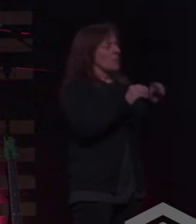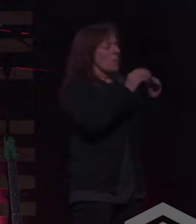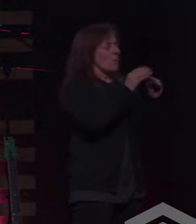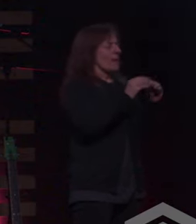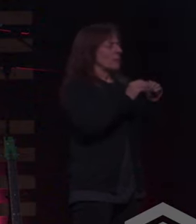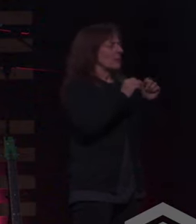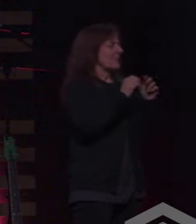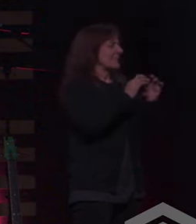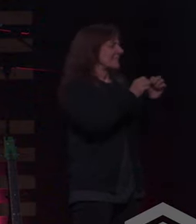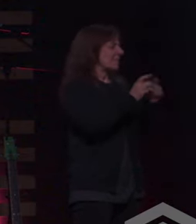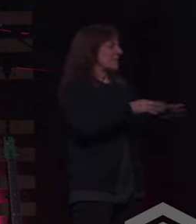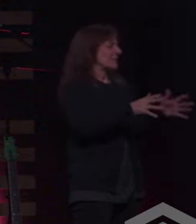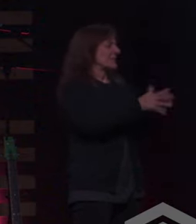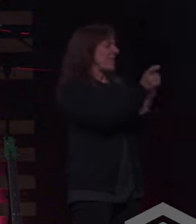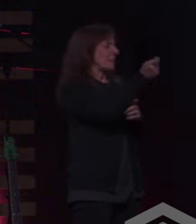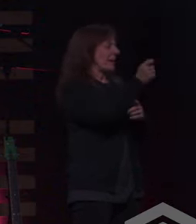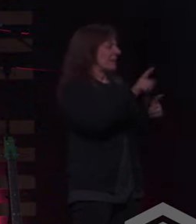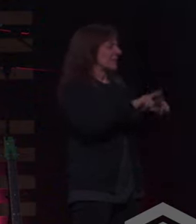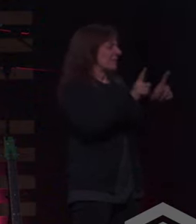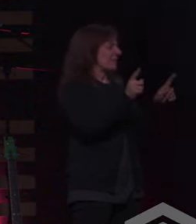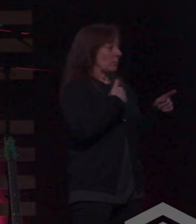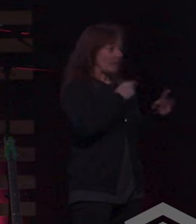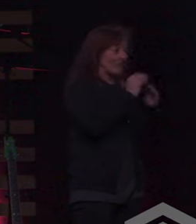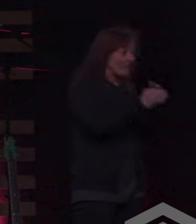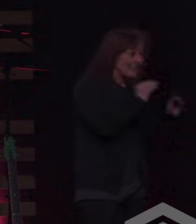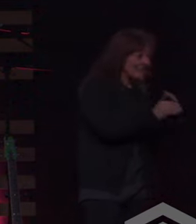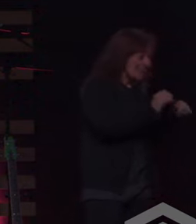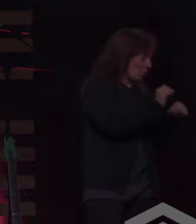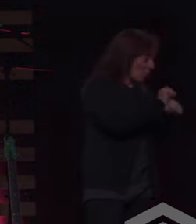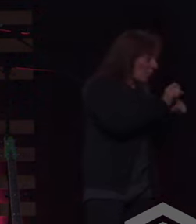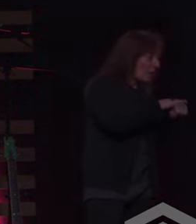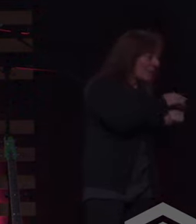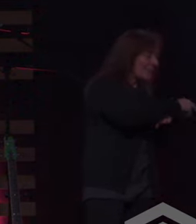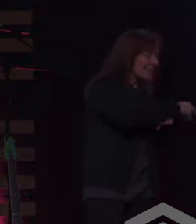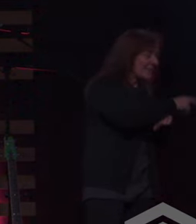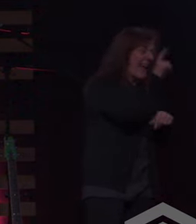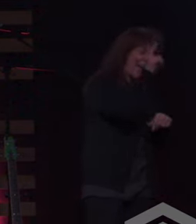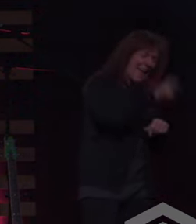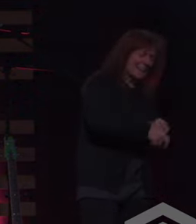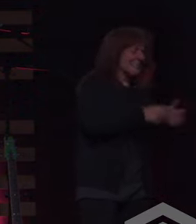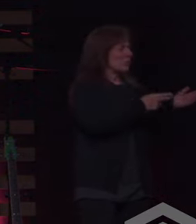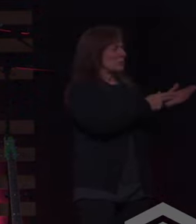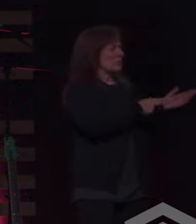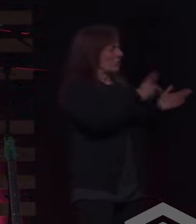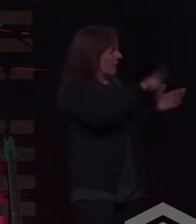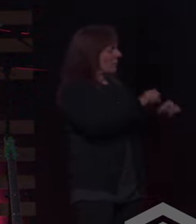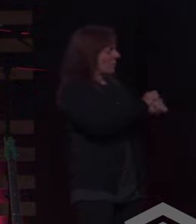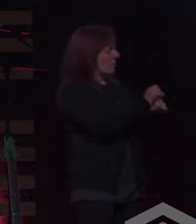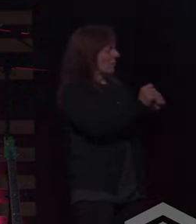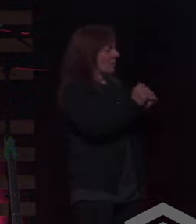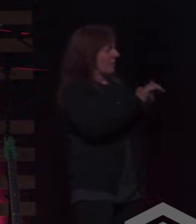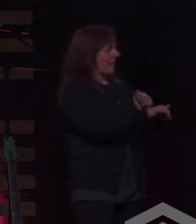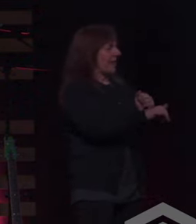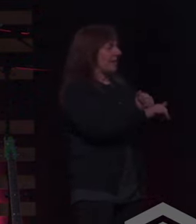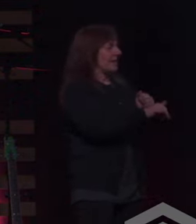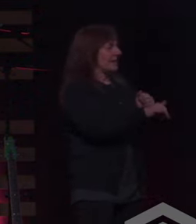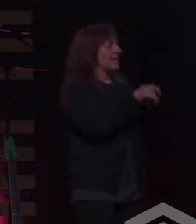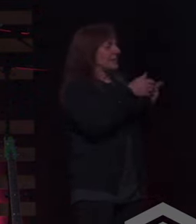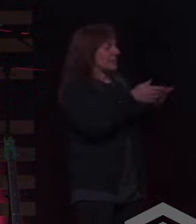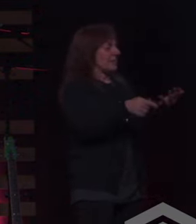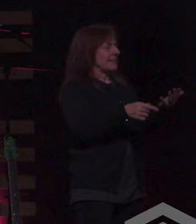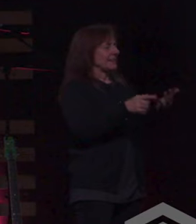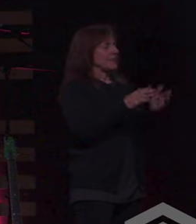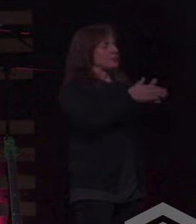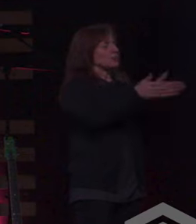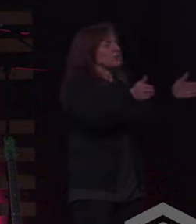to celebrate these differences, because if we're going to fix anything, if we're going to work on anything, then these things have to be true and we have to be able to work on them. And so these are the things that